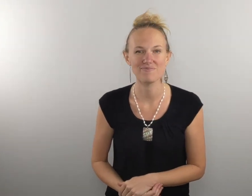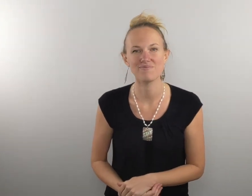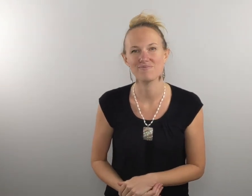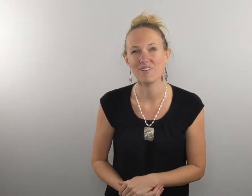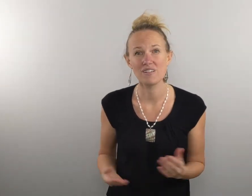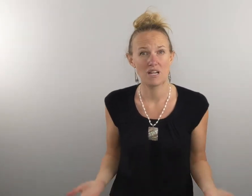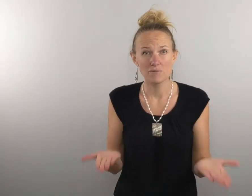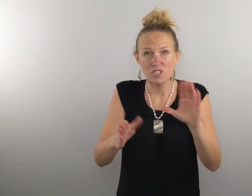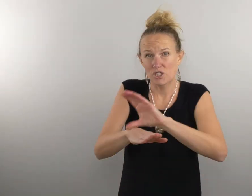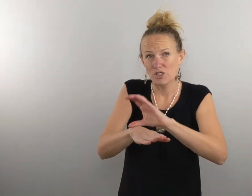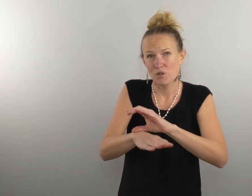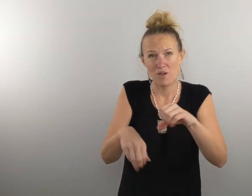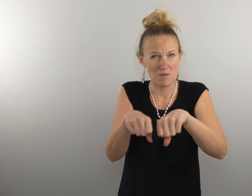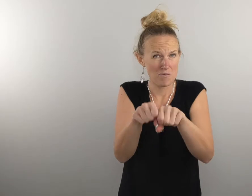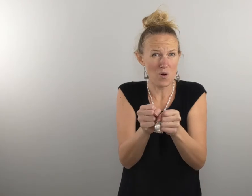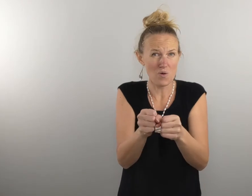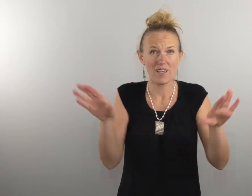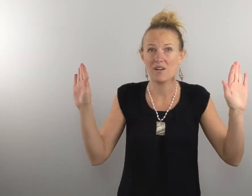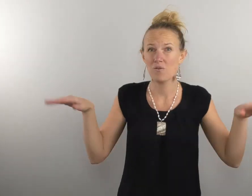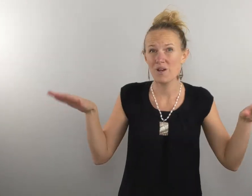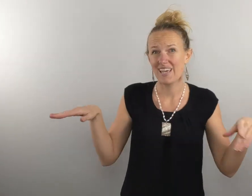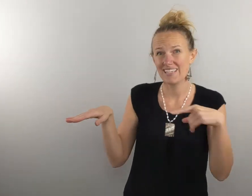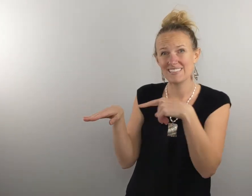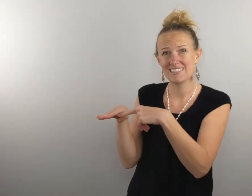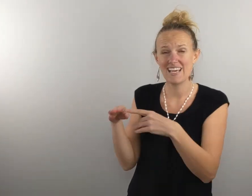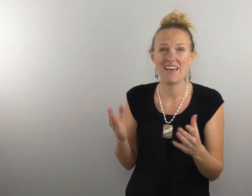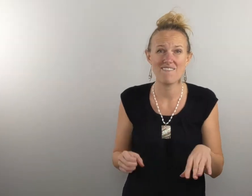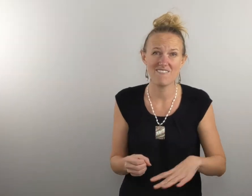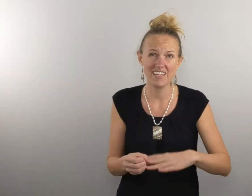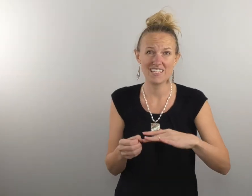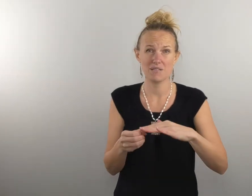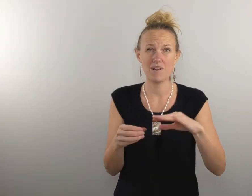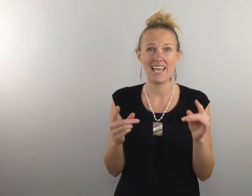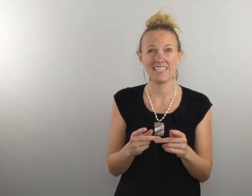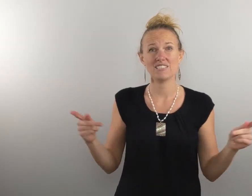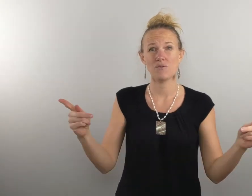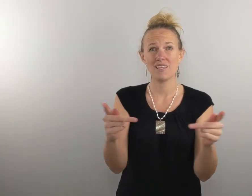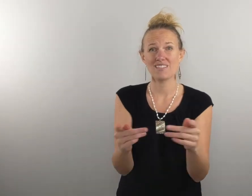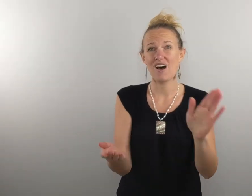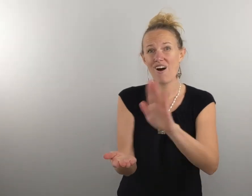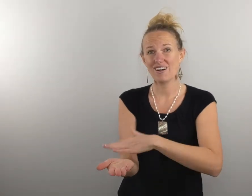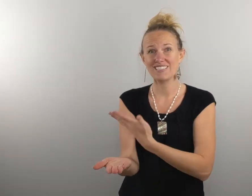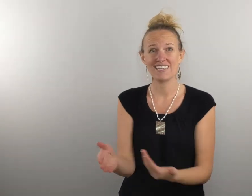earth. Rise up, church, with broken wings. Fill this place with songs